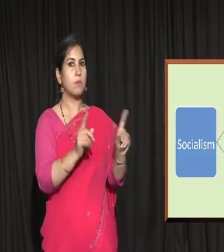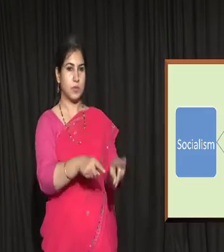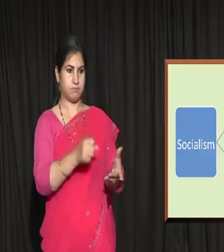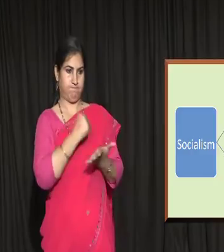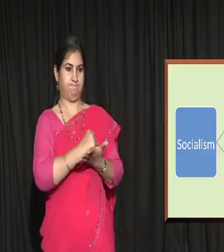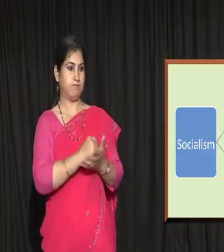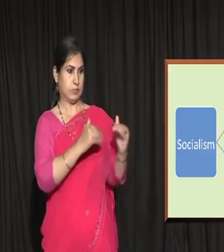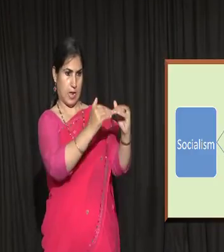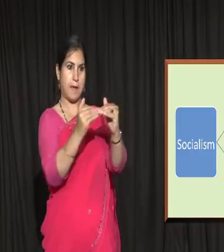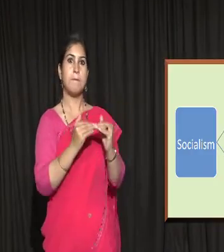rights.